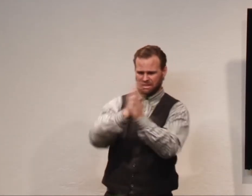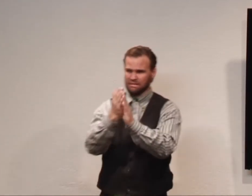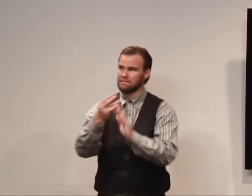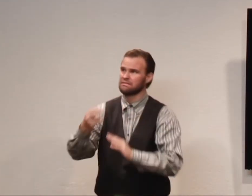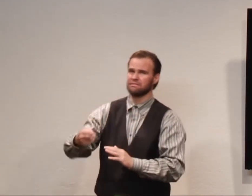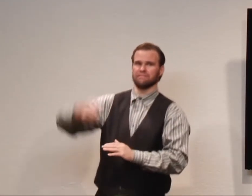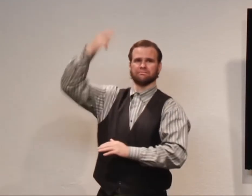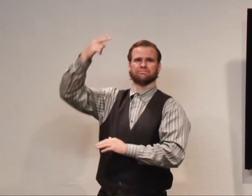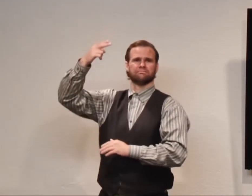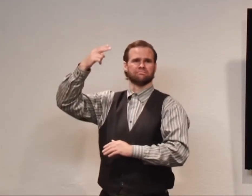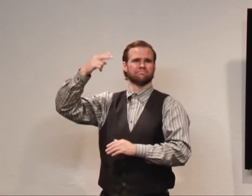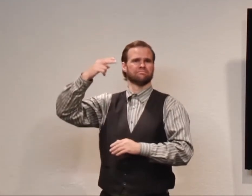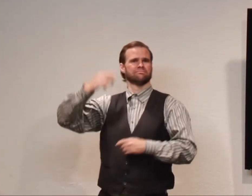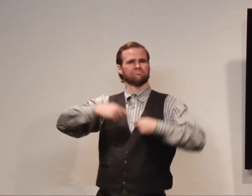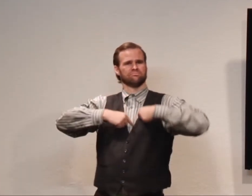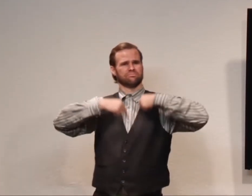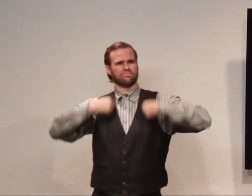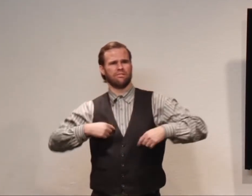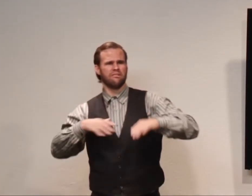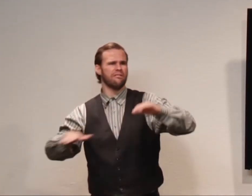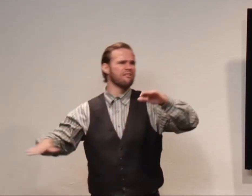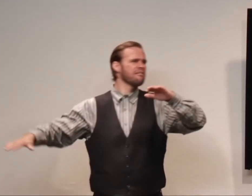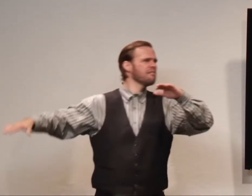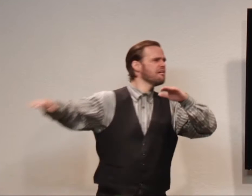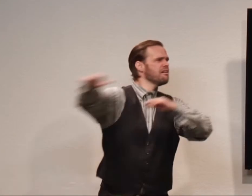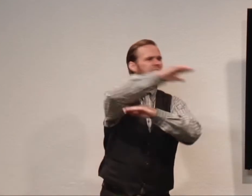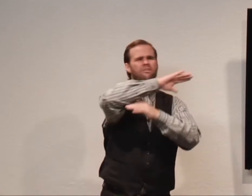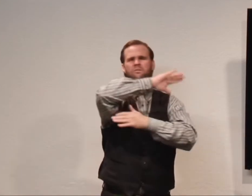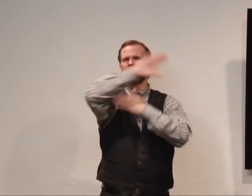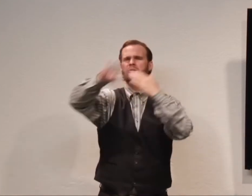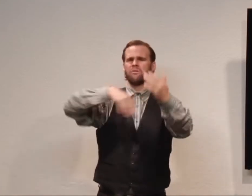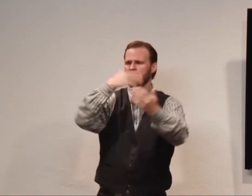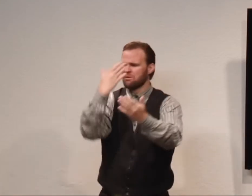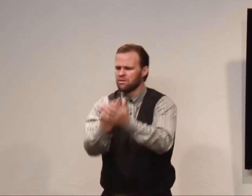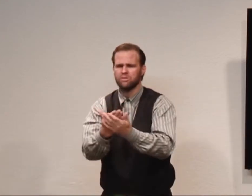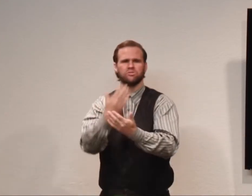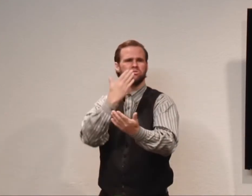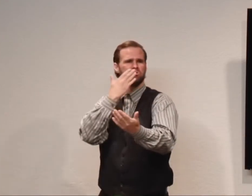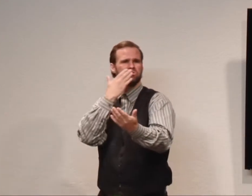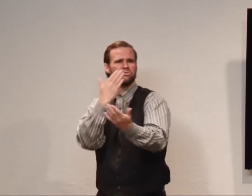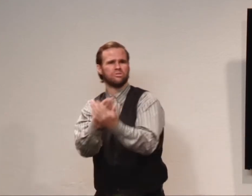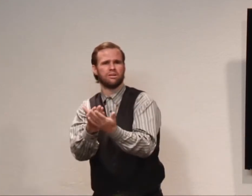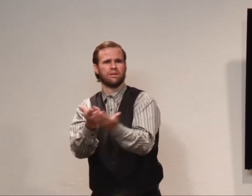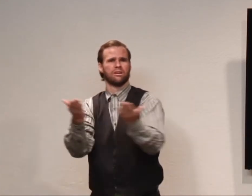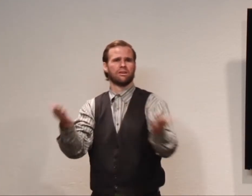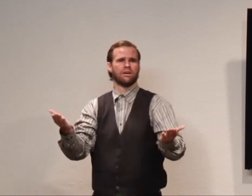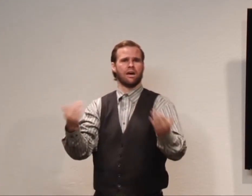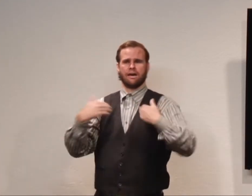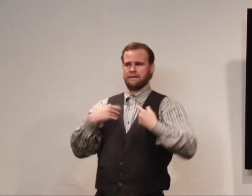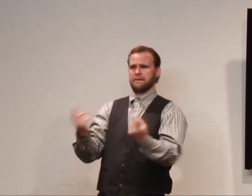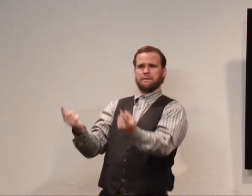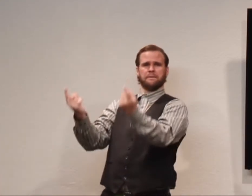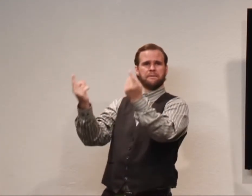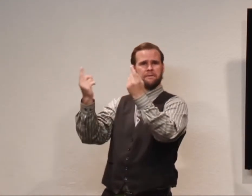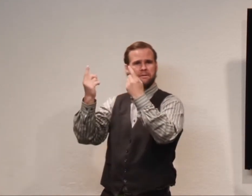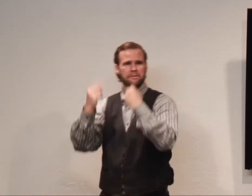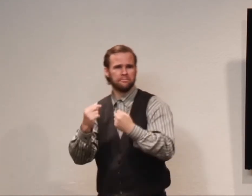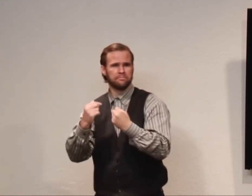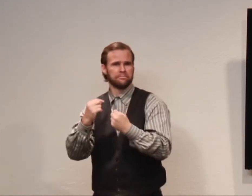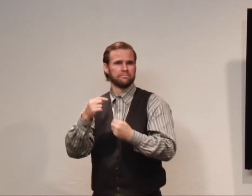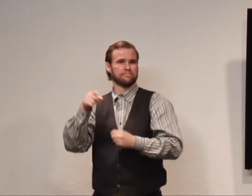So Christ has now become the high priest forever over all good things that have